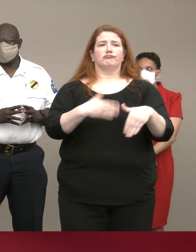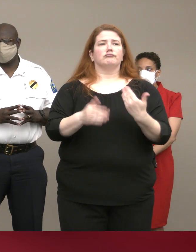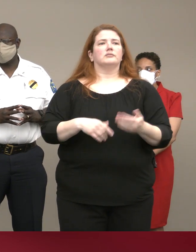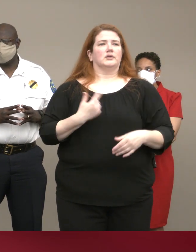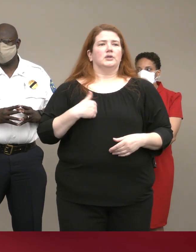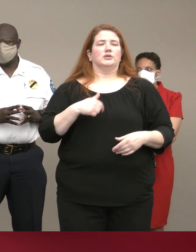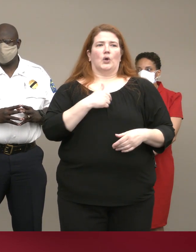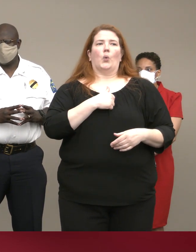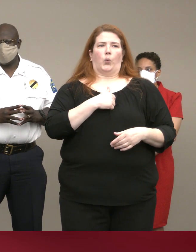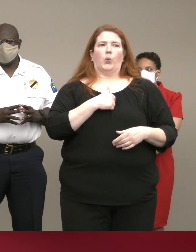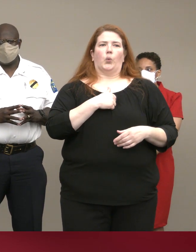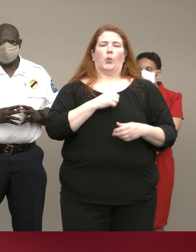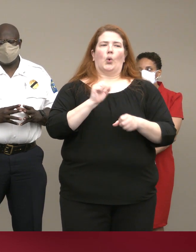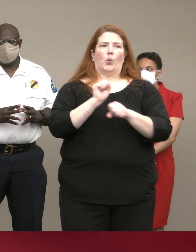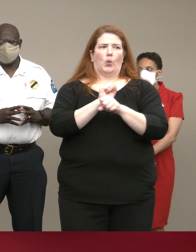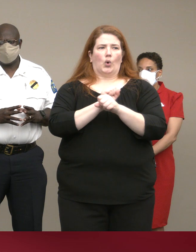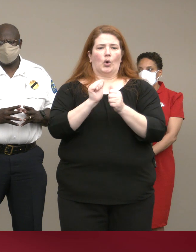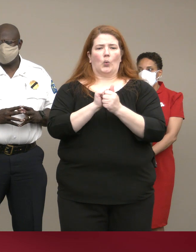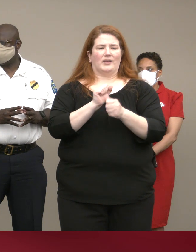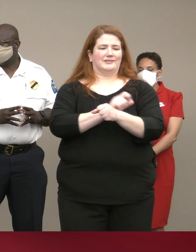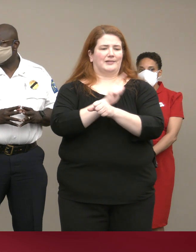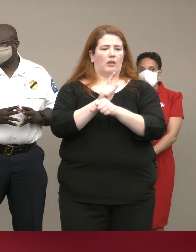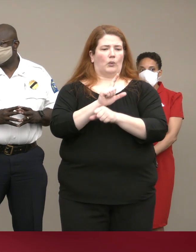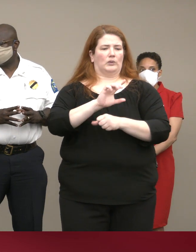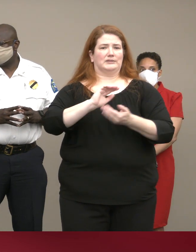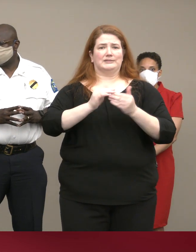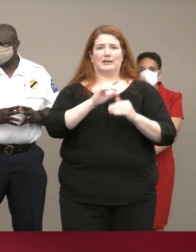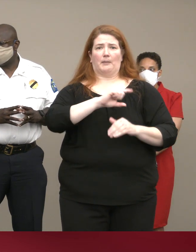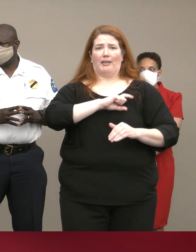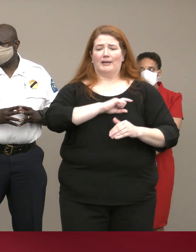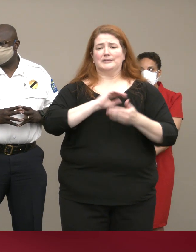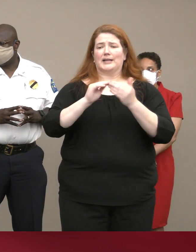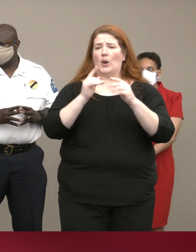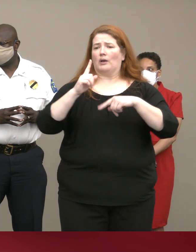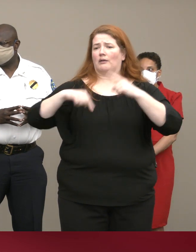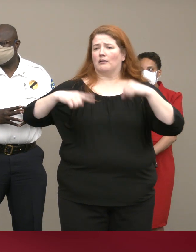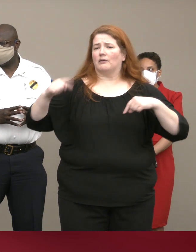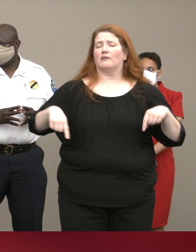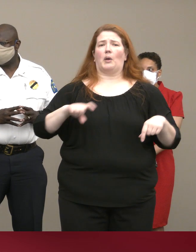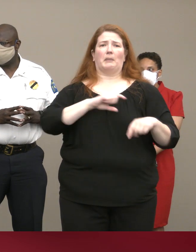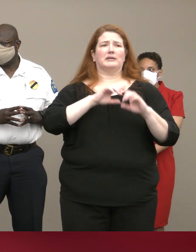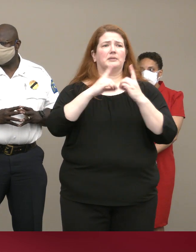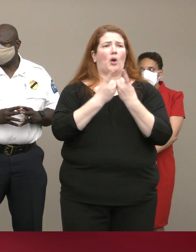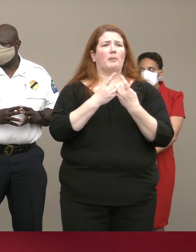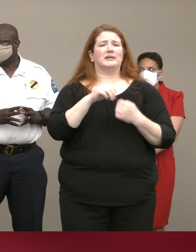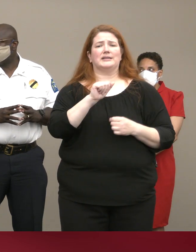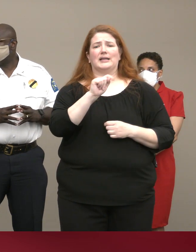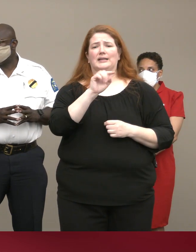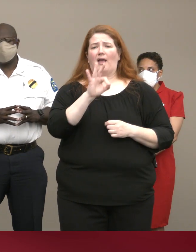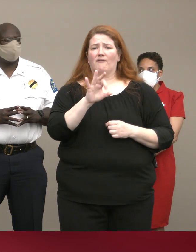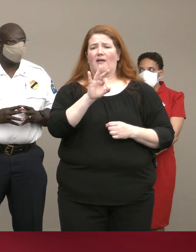with St. Louis City Police, the county, various county police departments, FBI, ATF, and DEA,